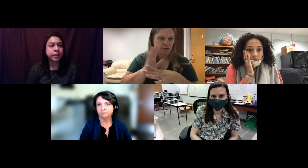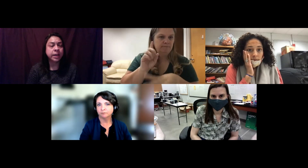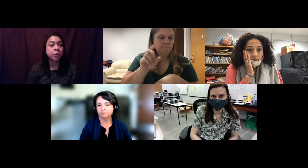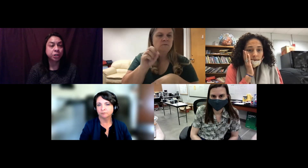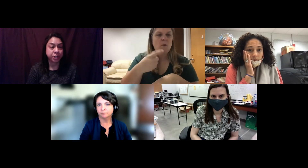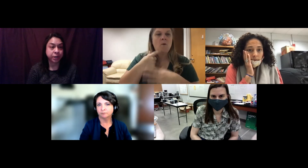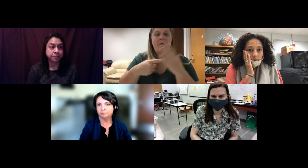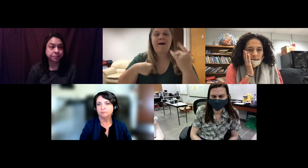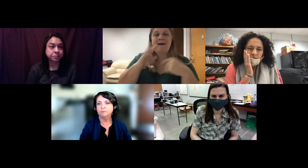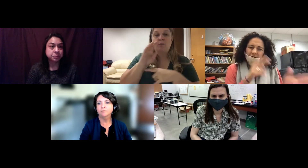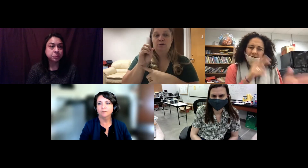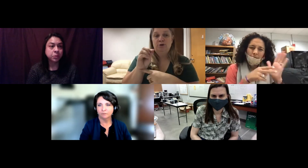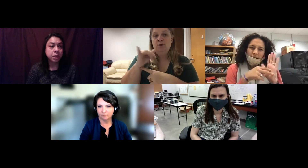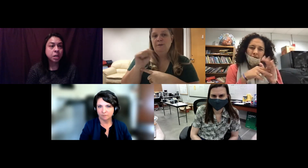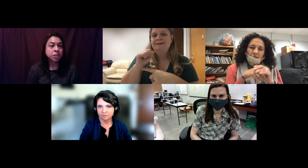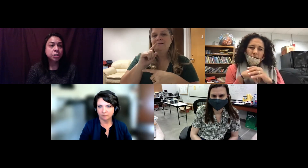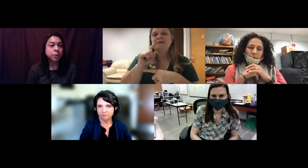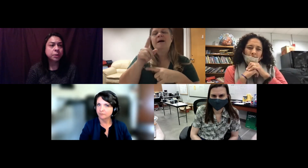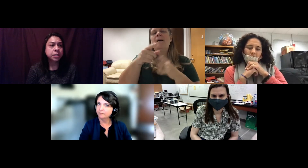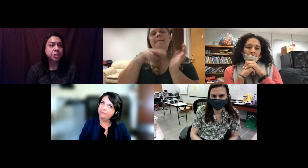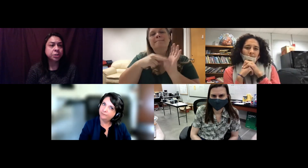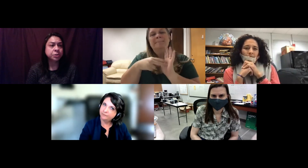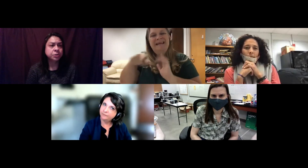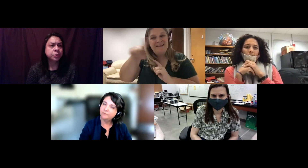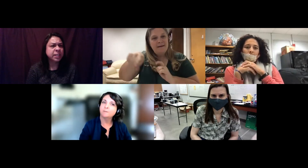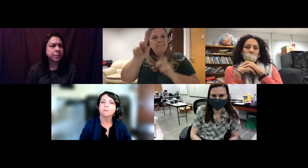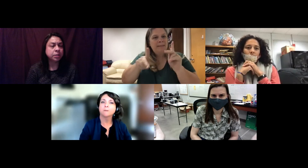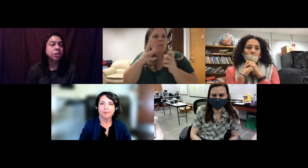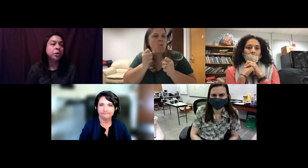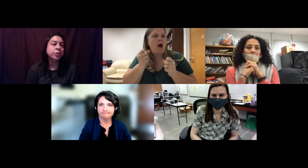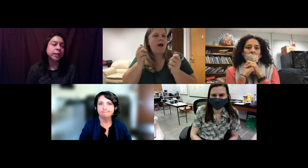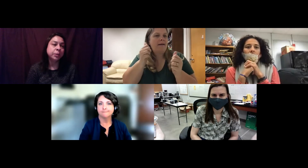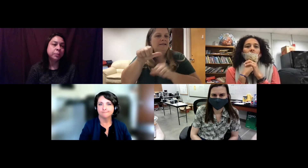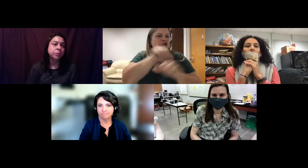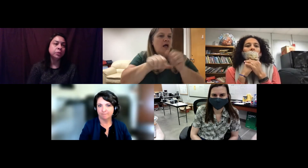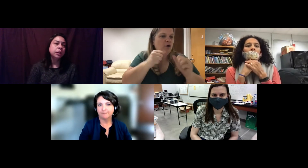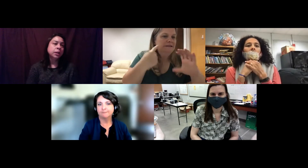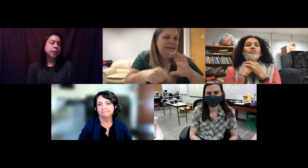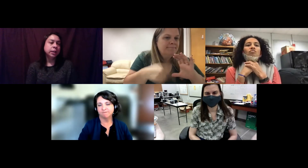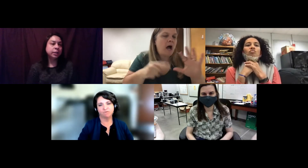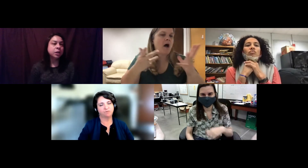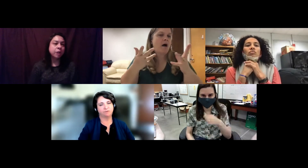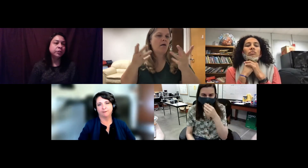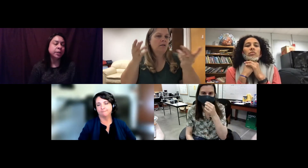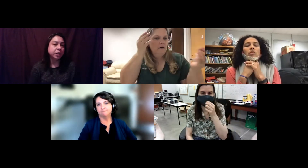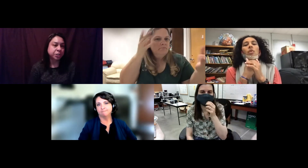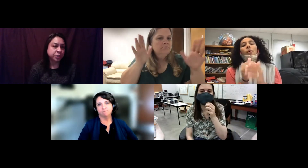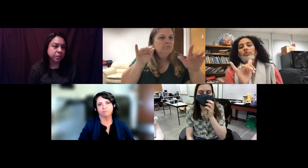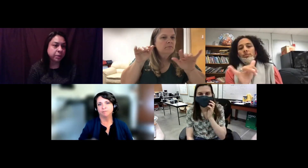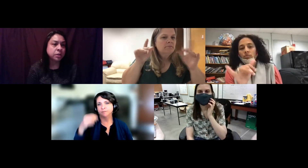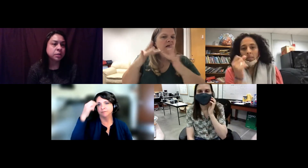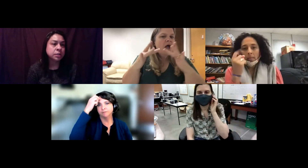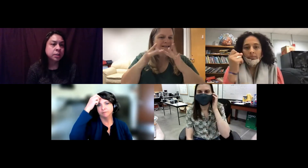of network sharing. So what I was going to do, what does that mean? So that the people in the conference, they want each